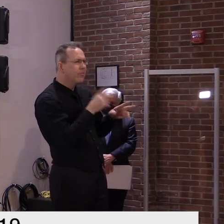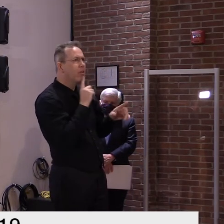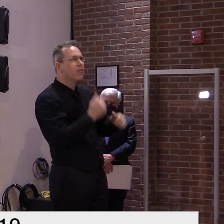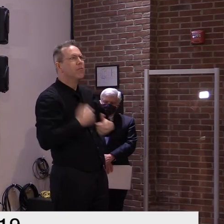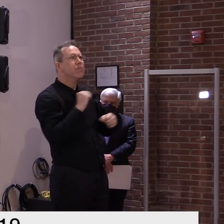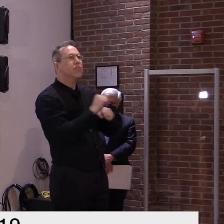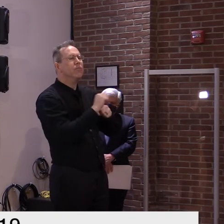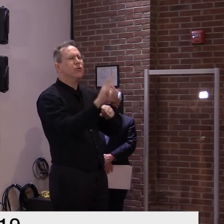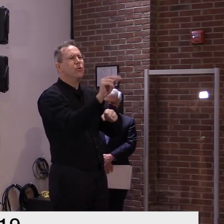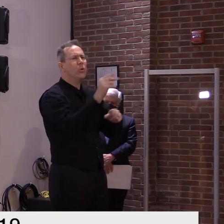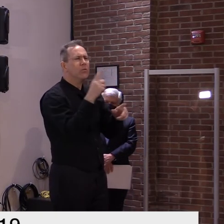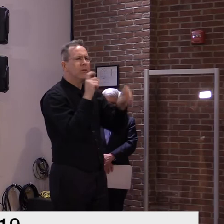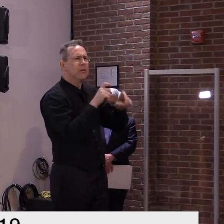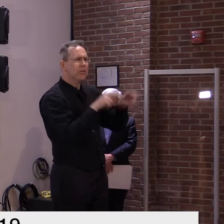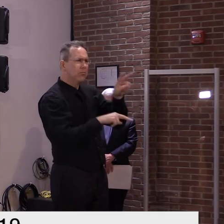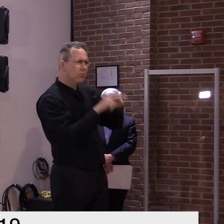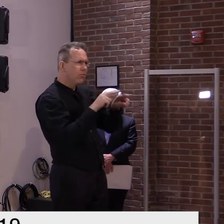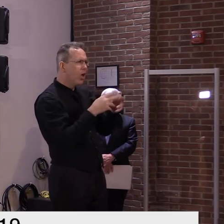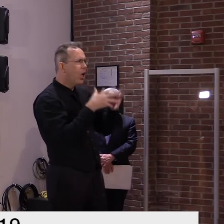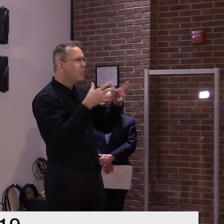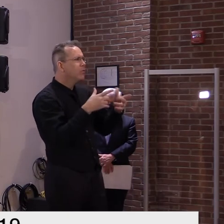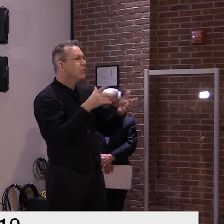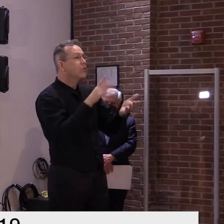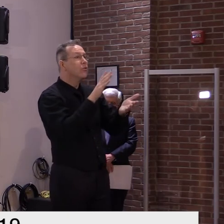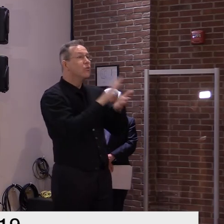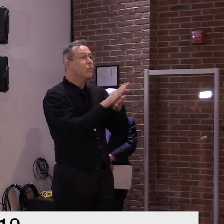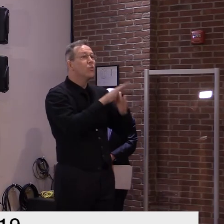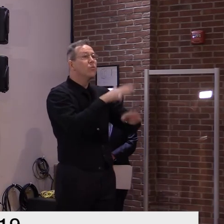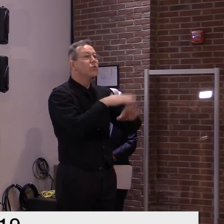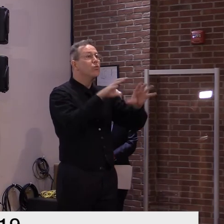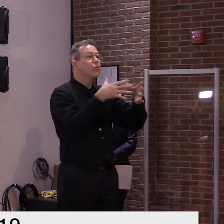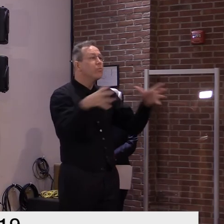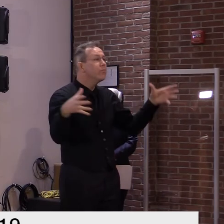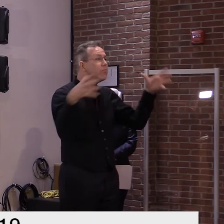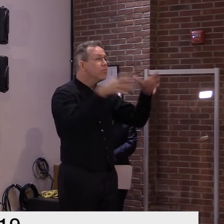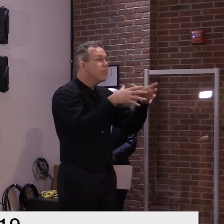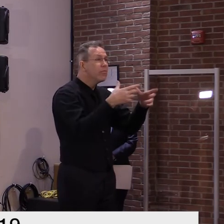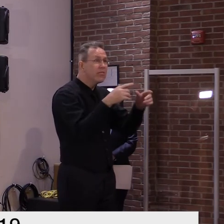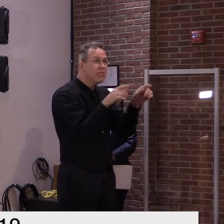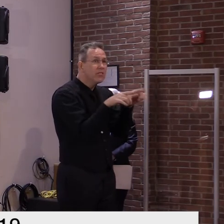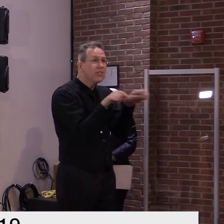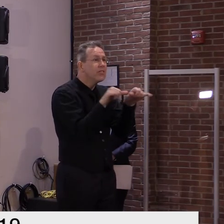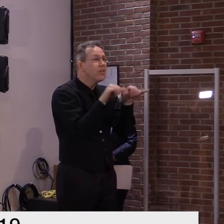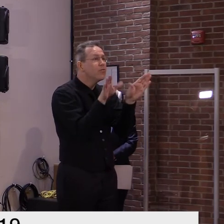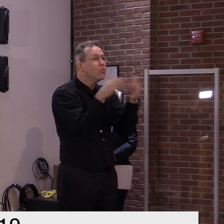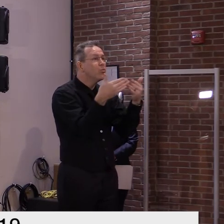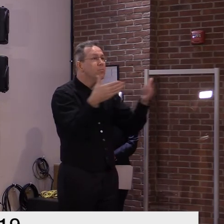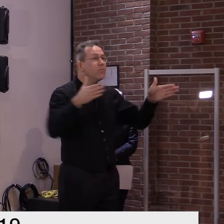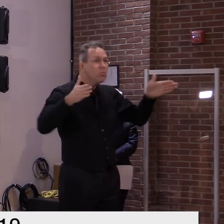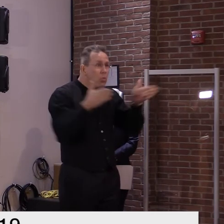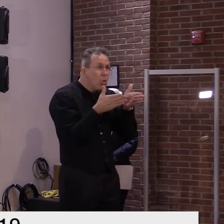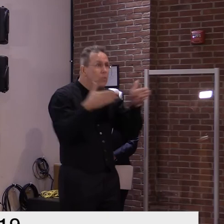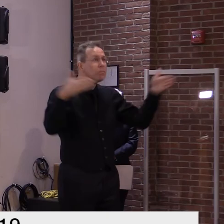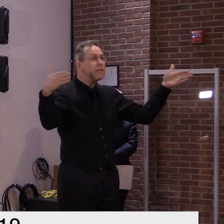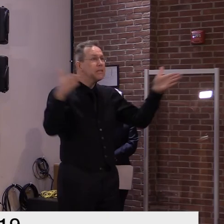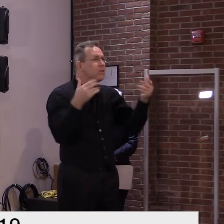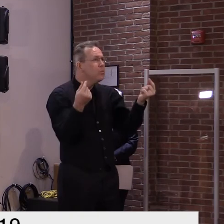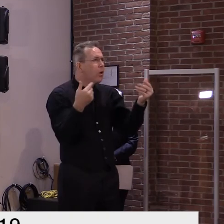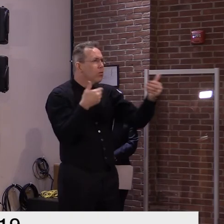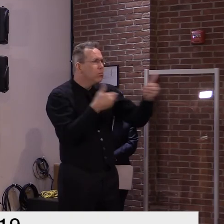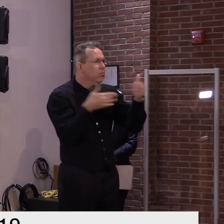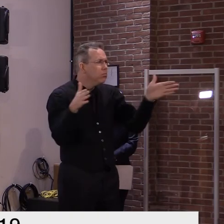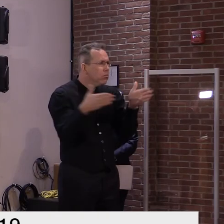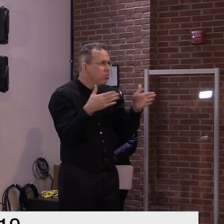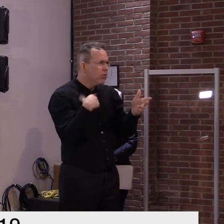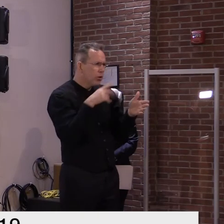of a music room or an ensemble space. So We do look at that information, but ultimately we have to make